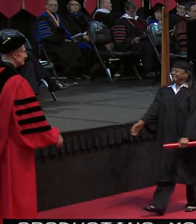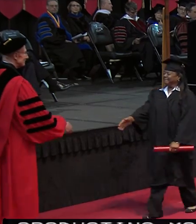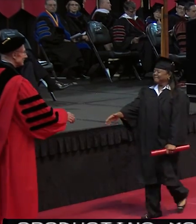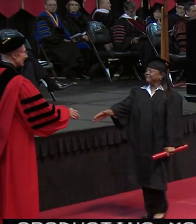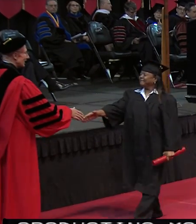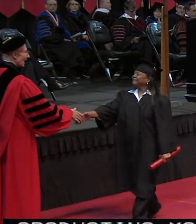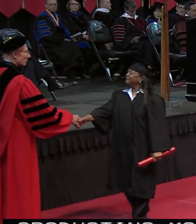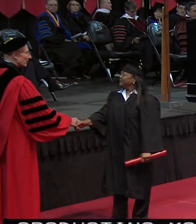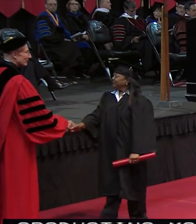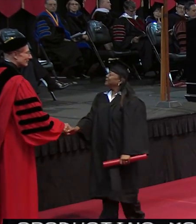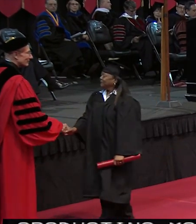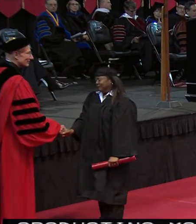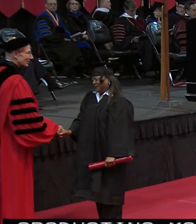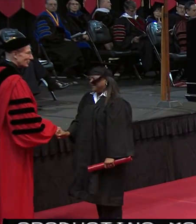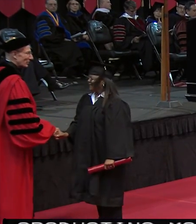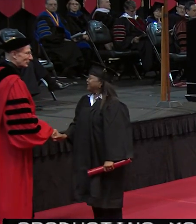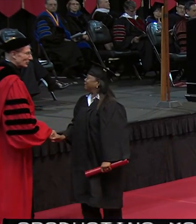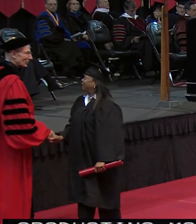Faraz Farid Datu.